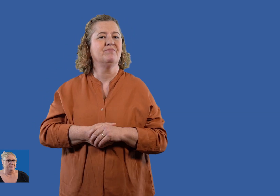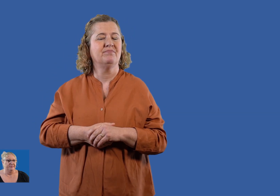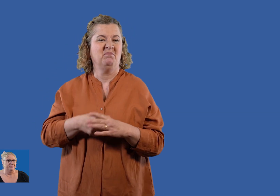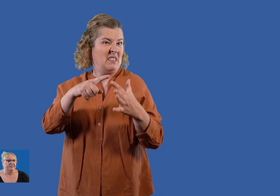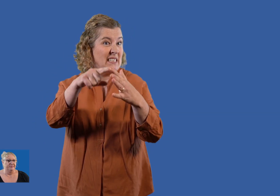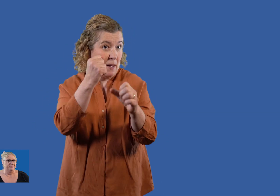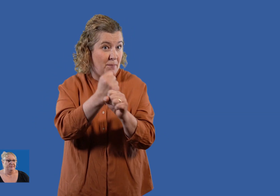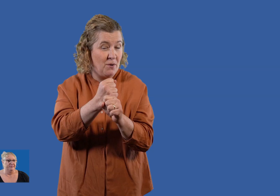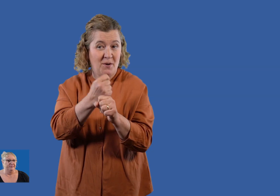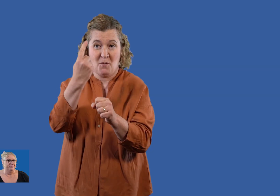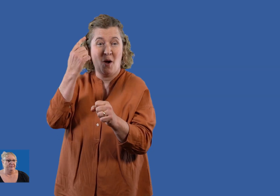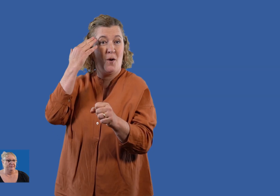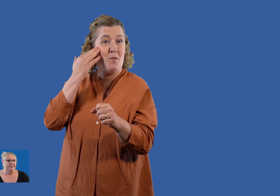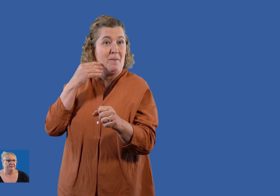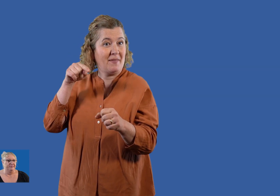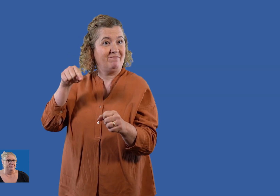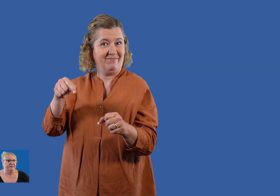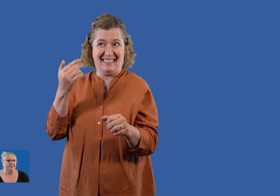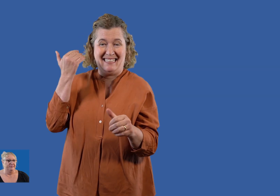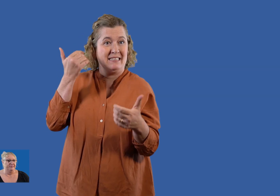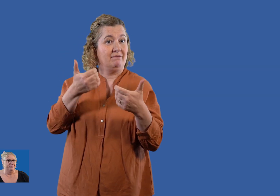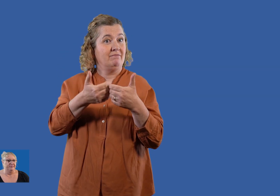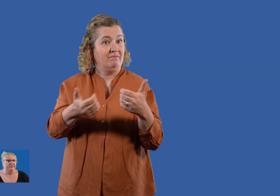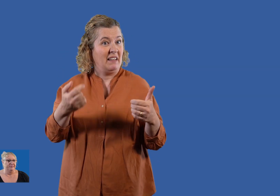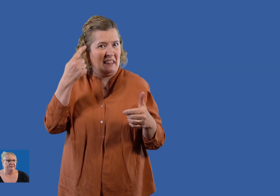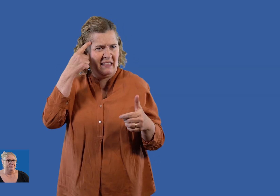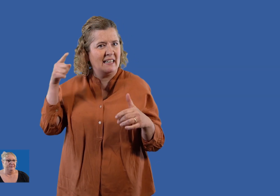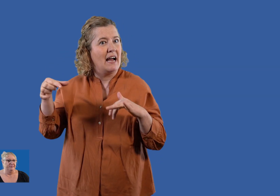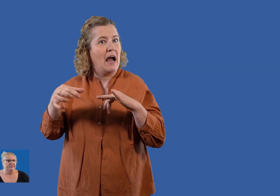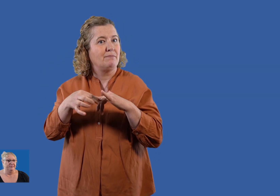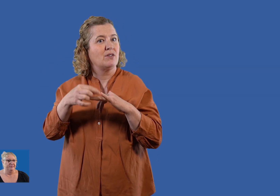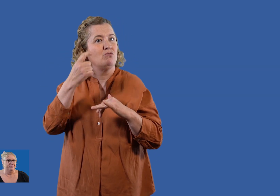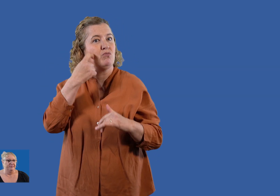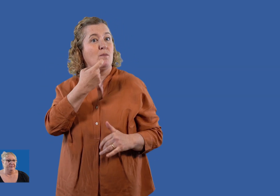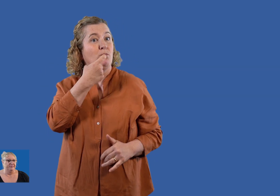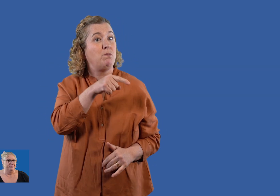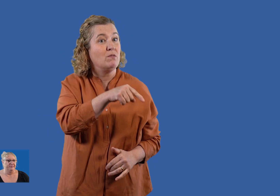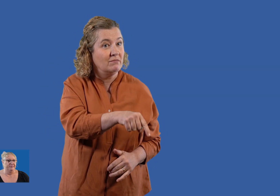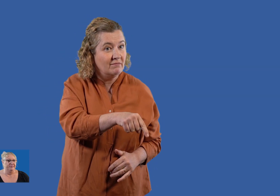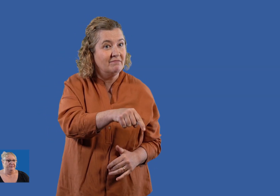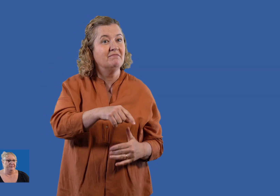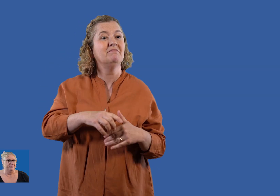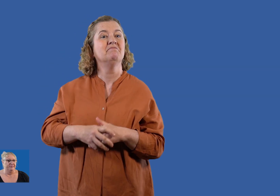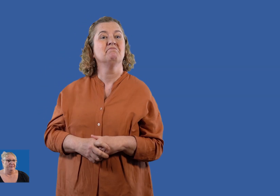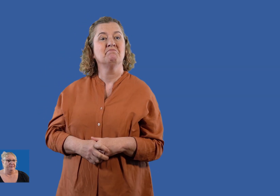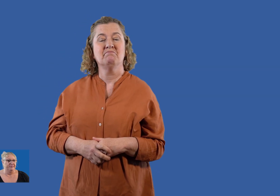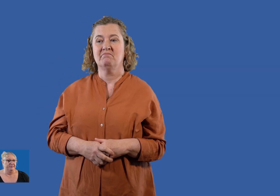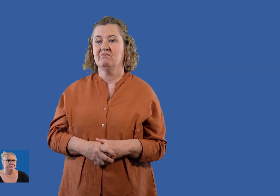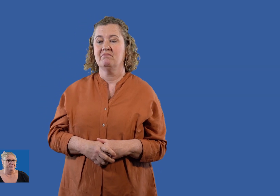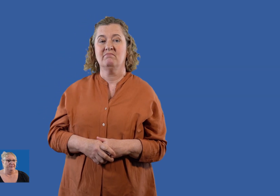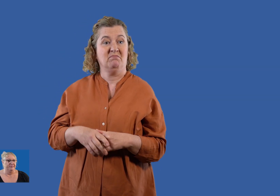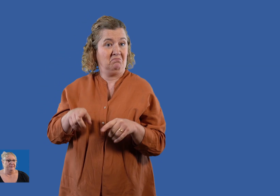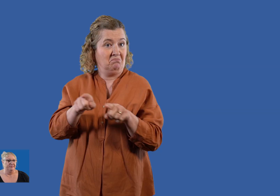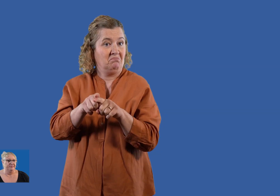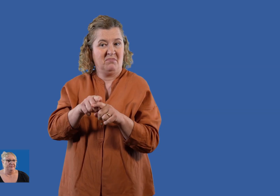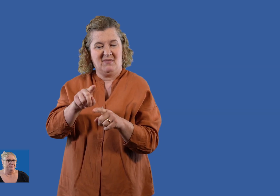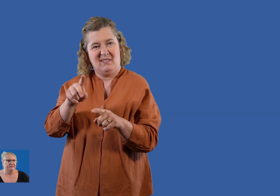An example would be a recently separated woman believing her husband has tried to poison her, or a man believes